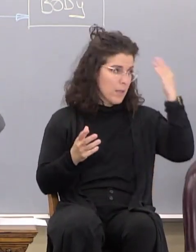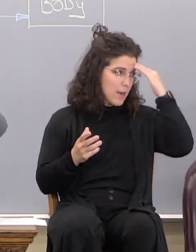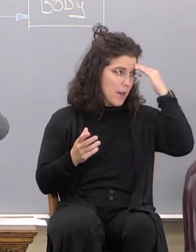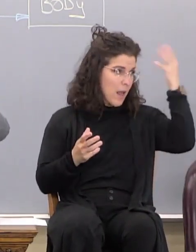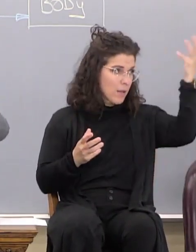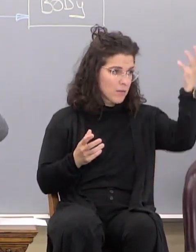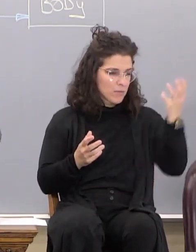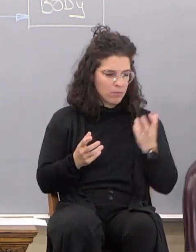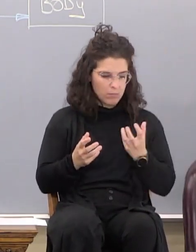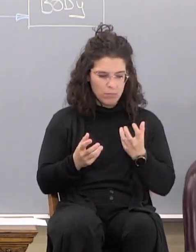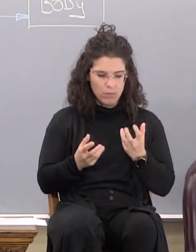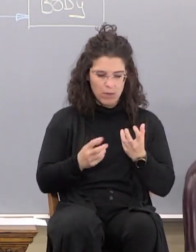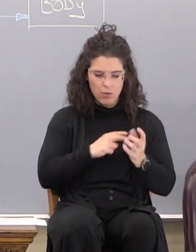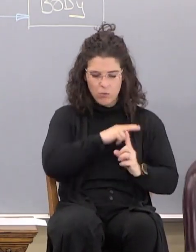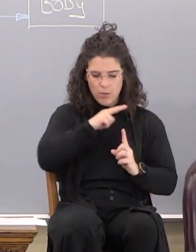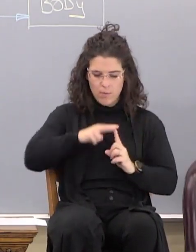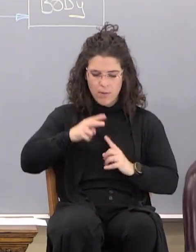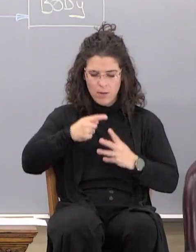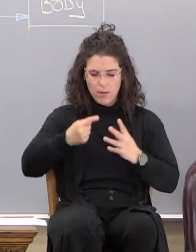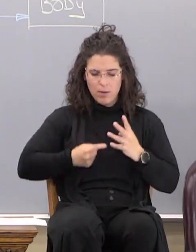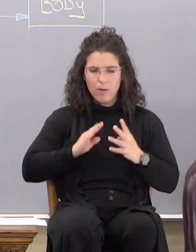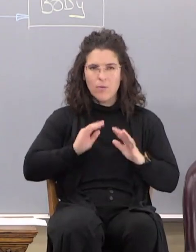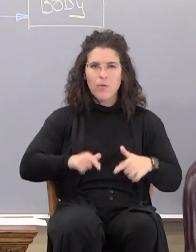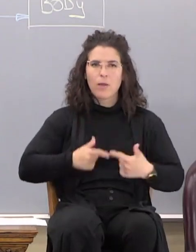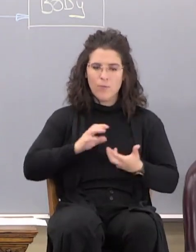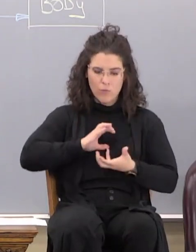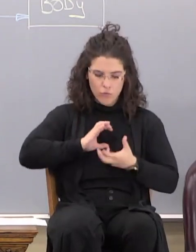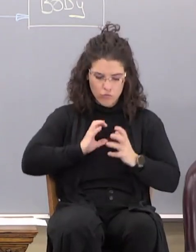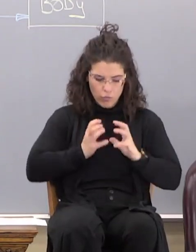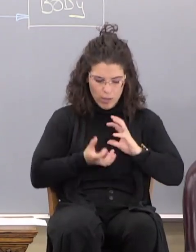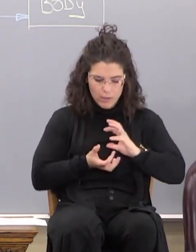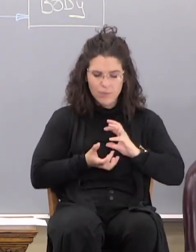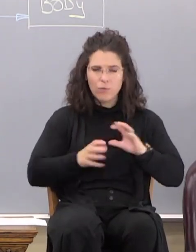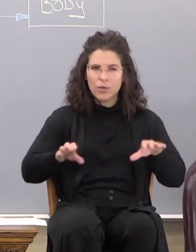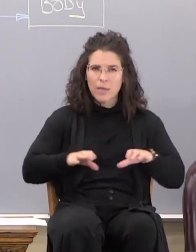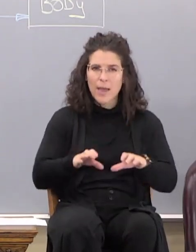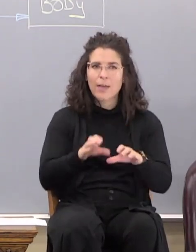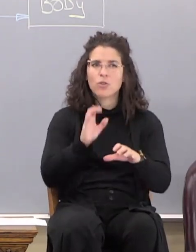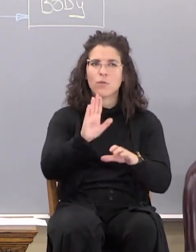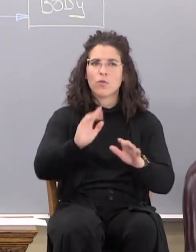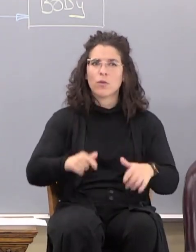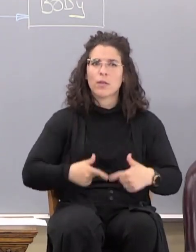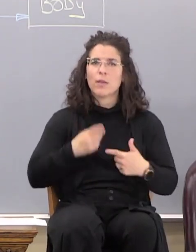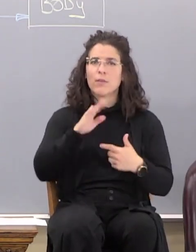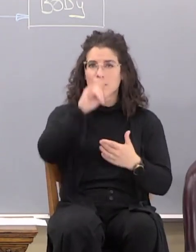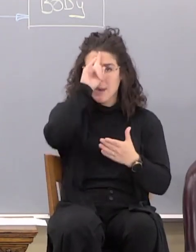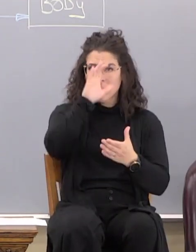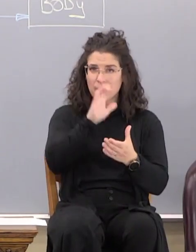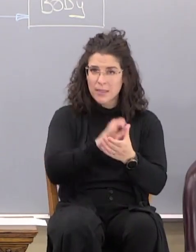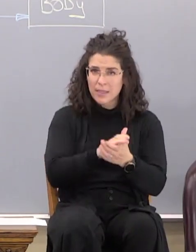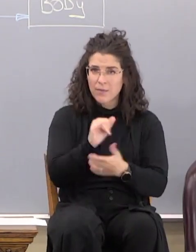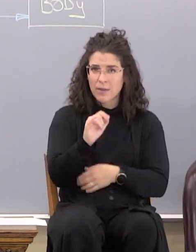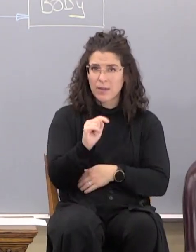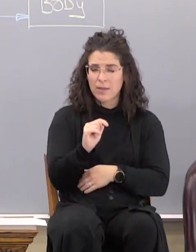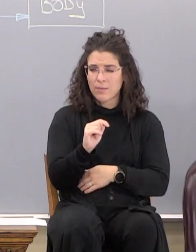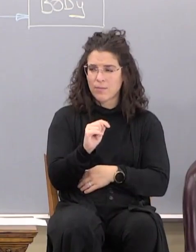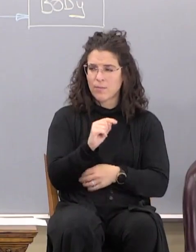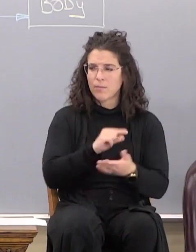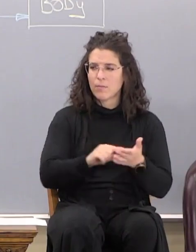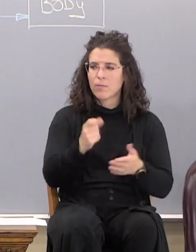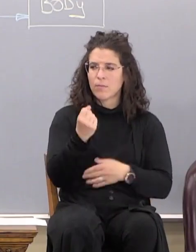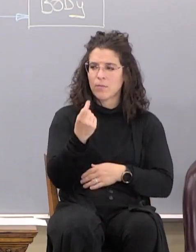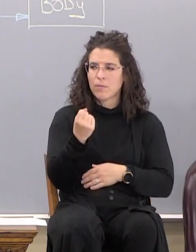into the details of your life where it transforms the conduct of your life is by believing it. Verse